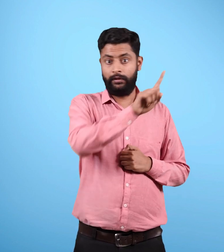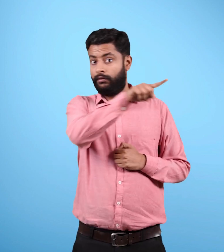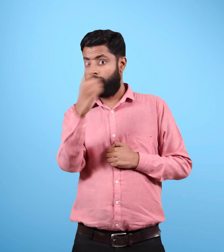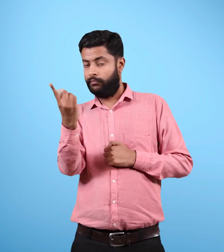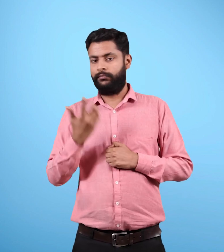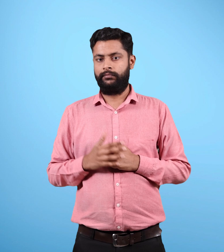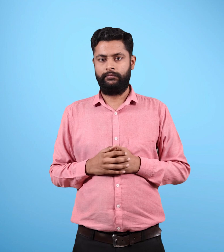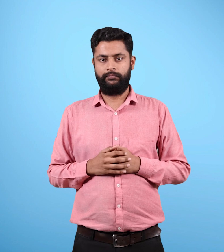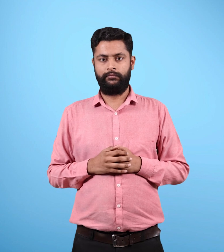Column B.